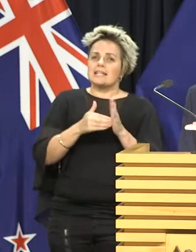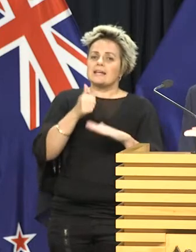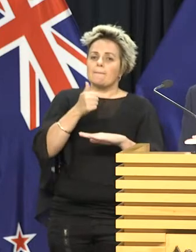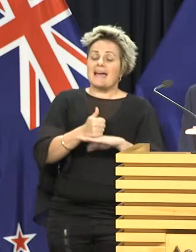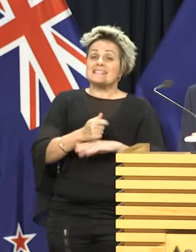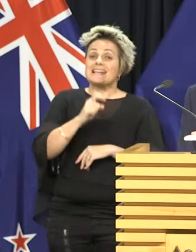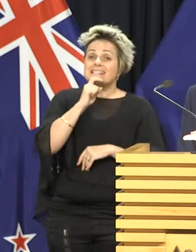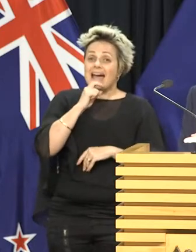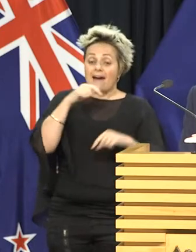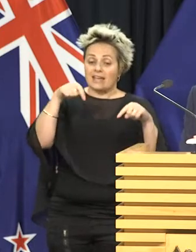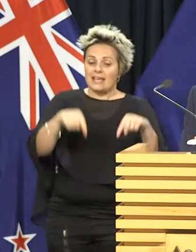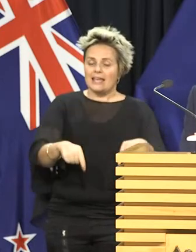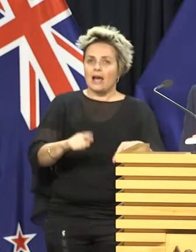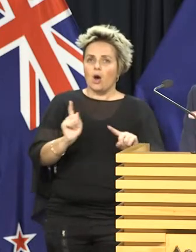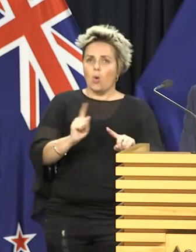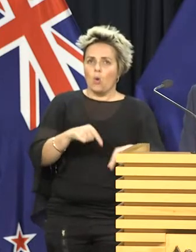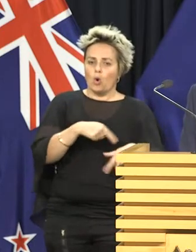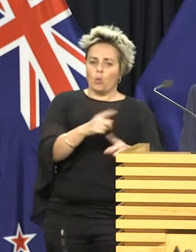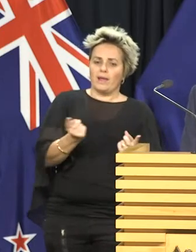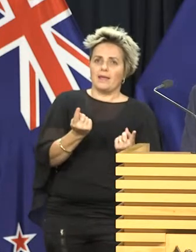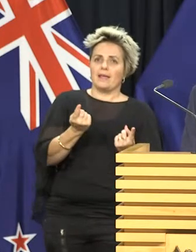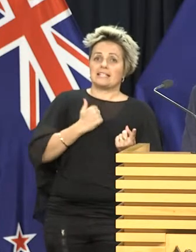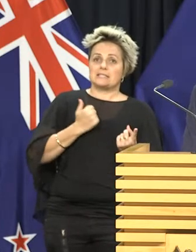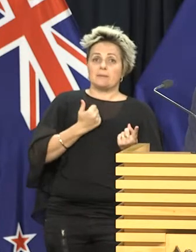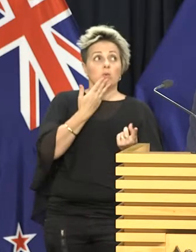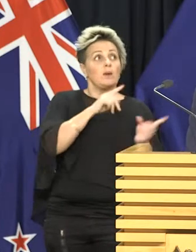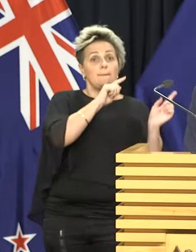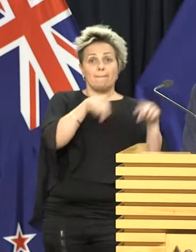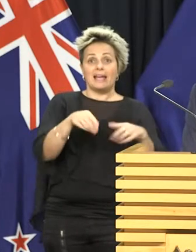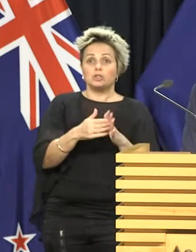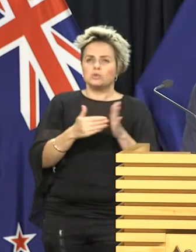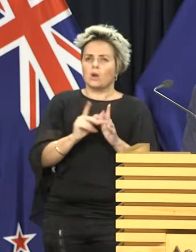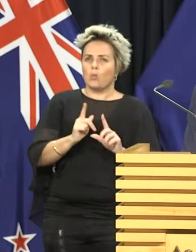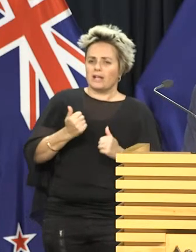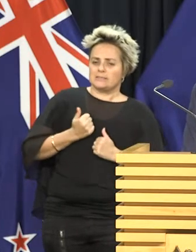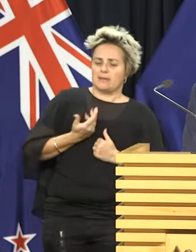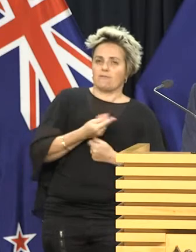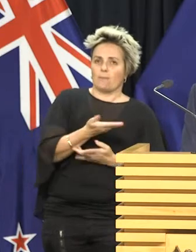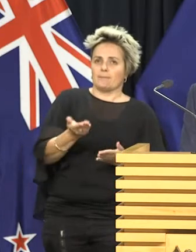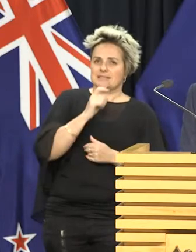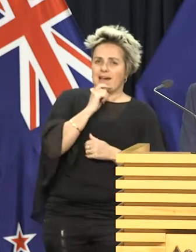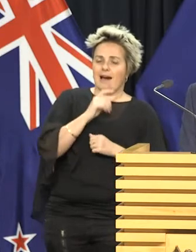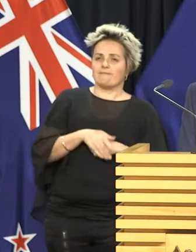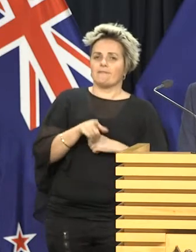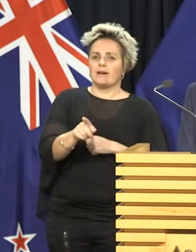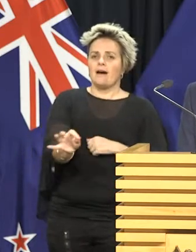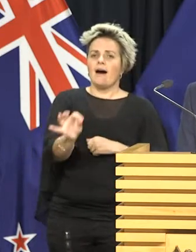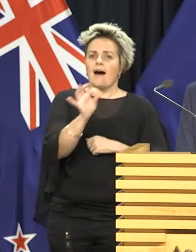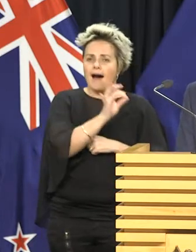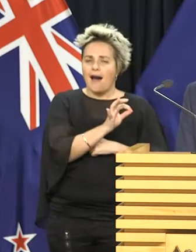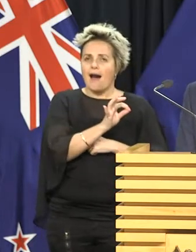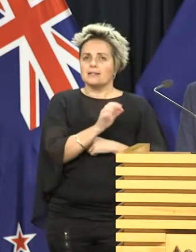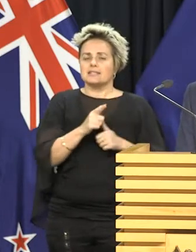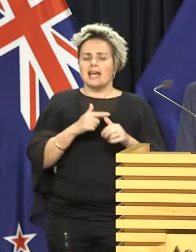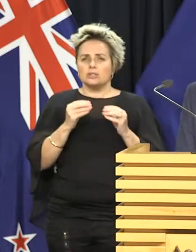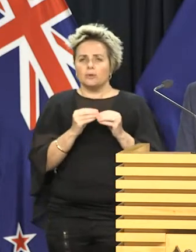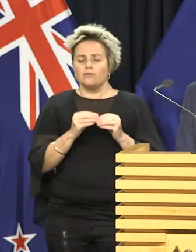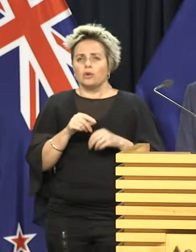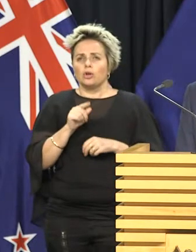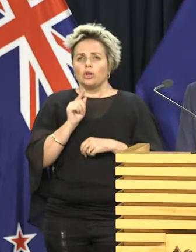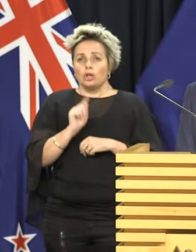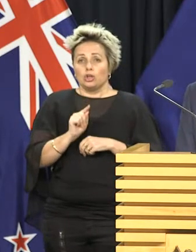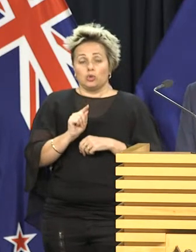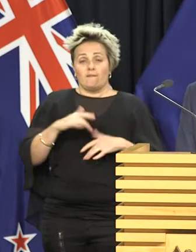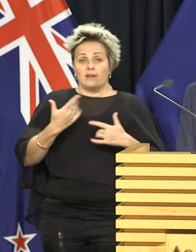aircrew and what is required of them when they return to New Zealand. Dr. Bloomfield, are you absolutely satisfied we have the resources